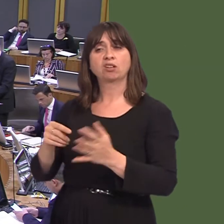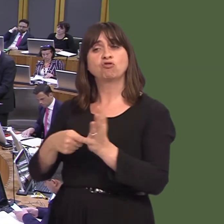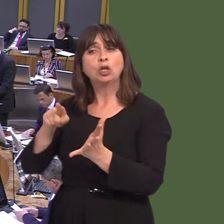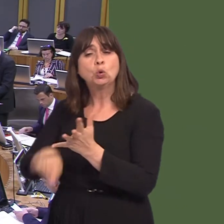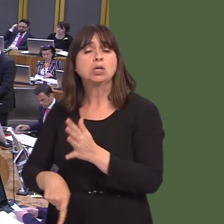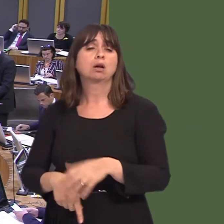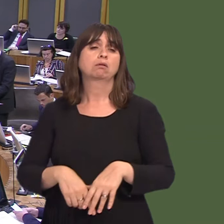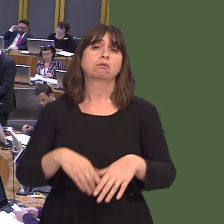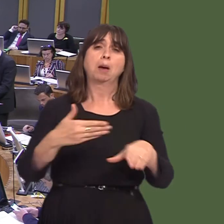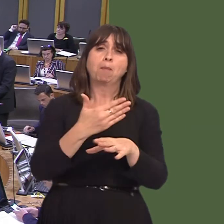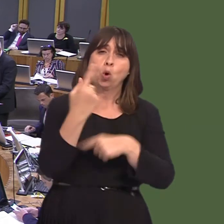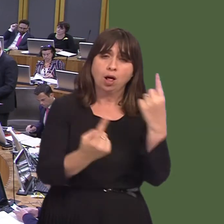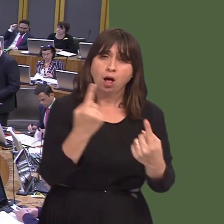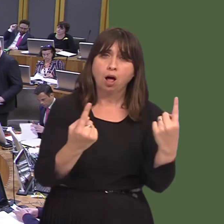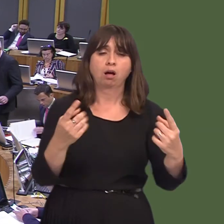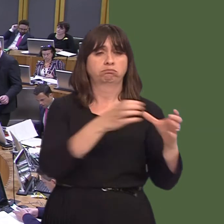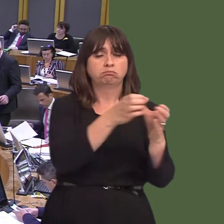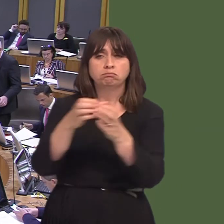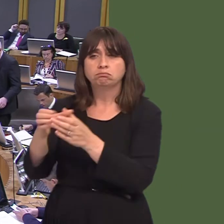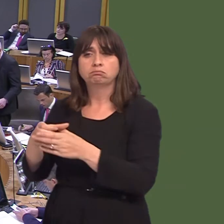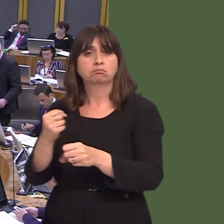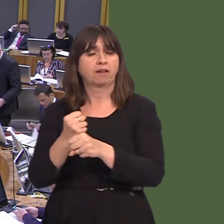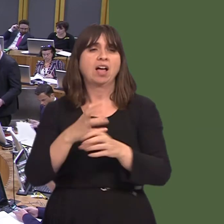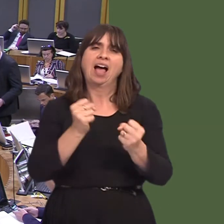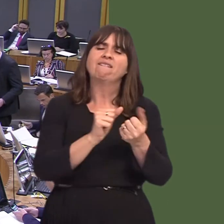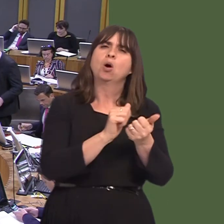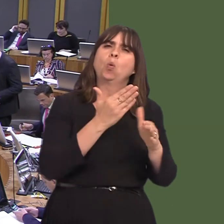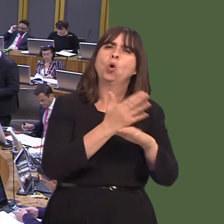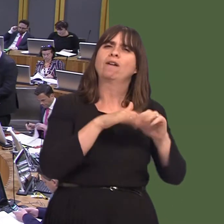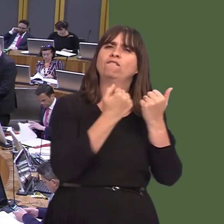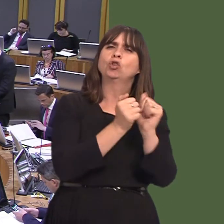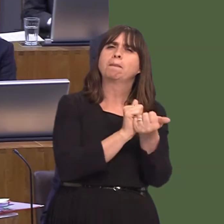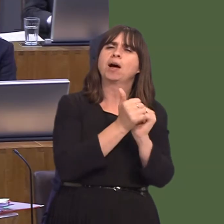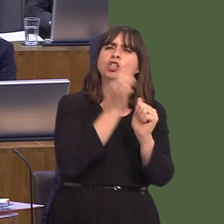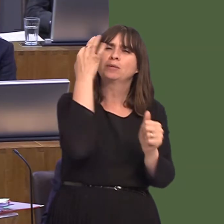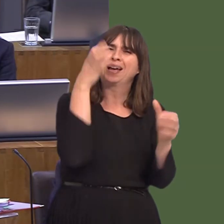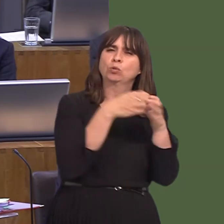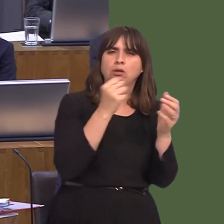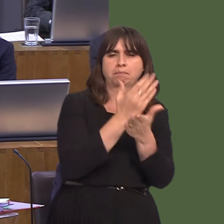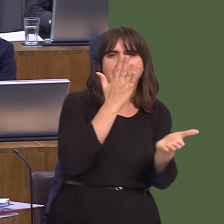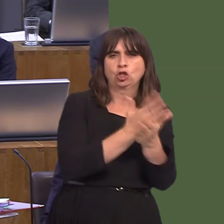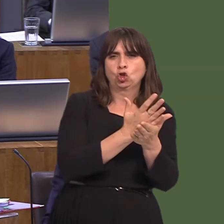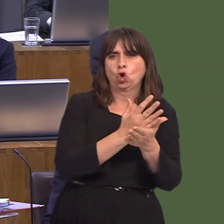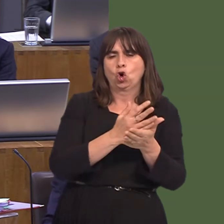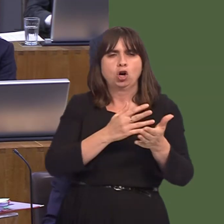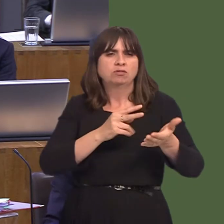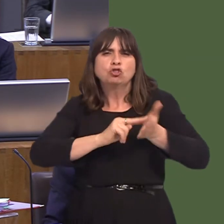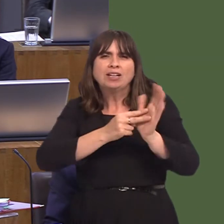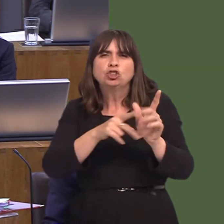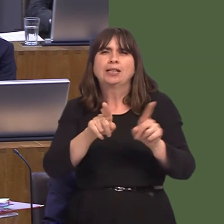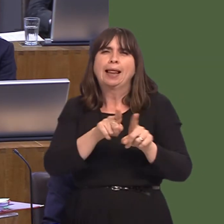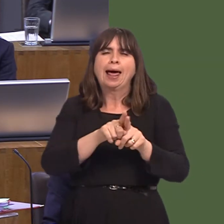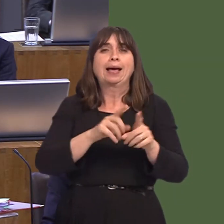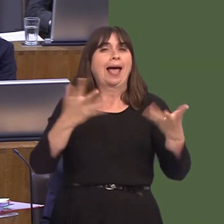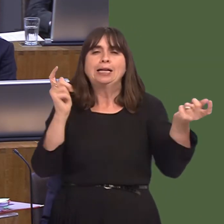unions through the Workforce Partnership Council to ensure that strategic workforce issues such as public service